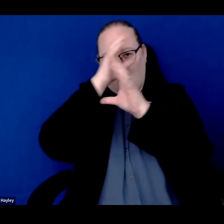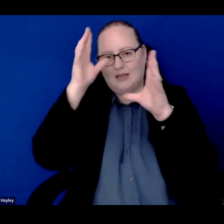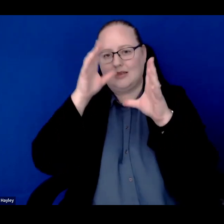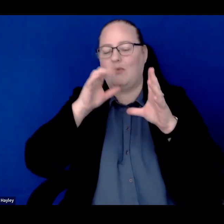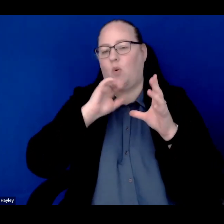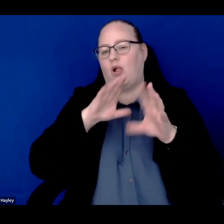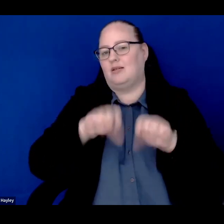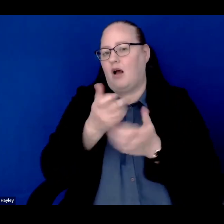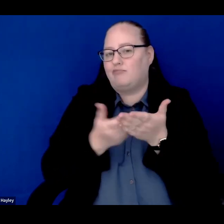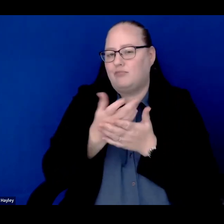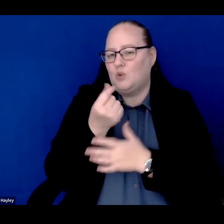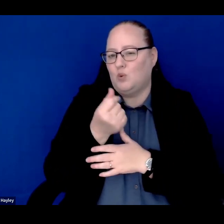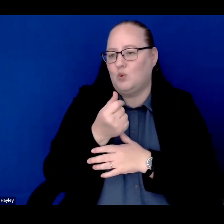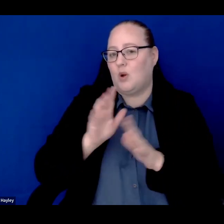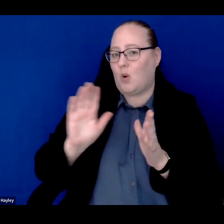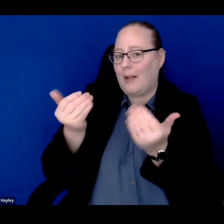everyone. So excited to be here.